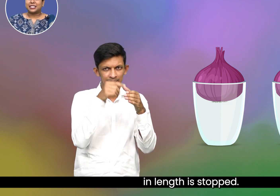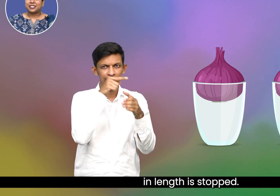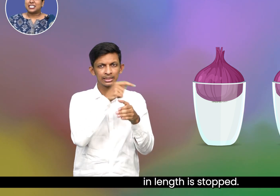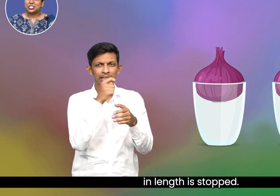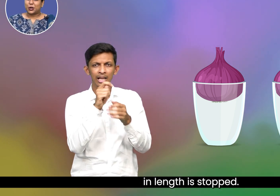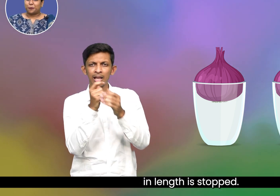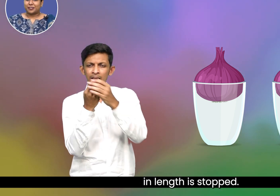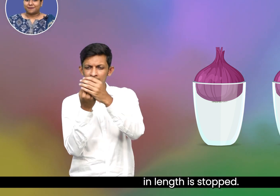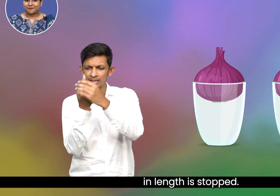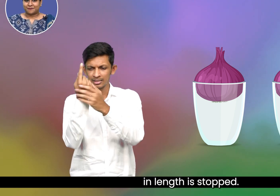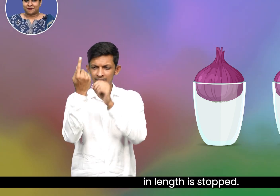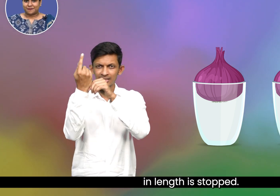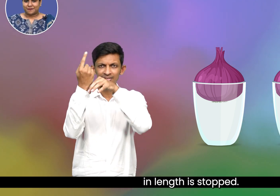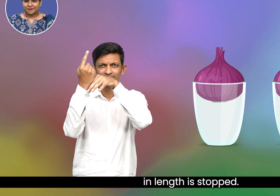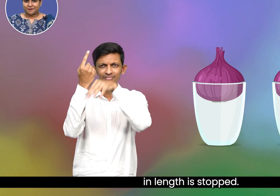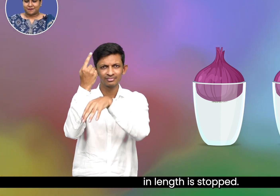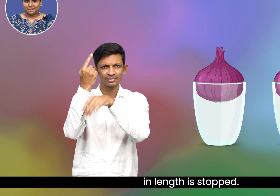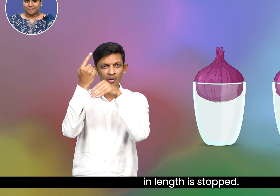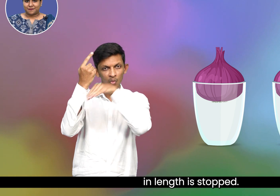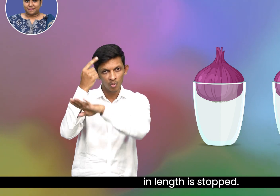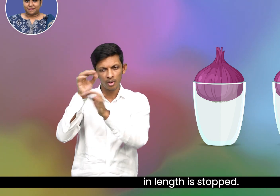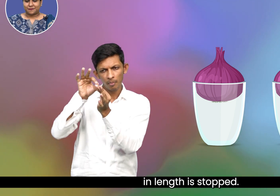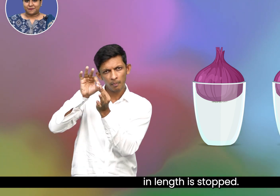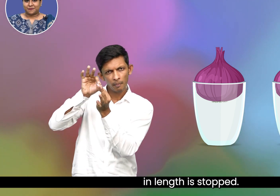in length is stopped.